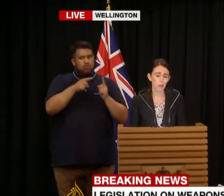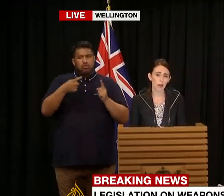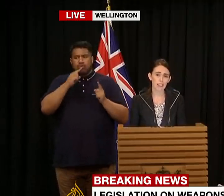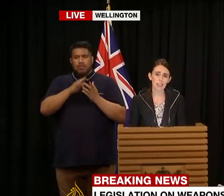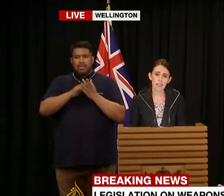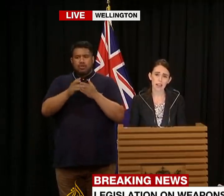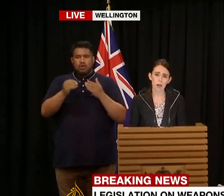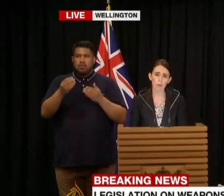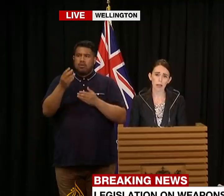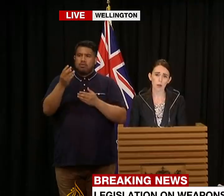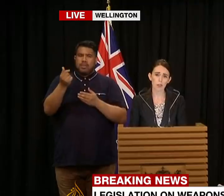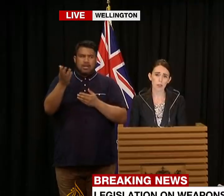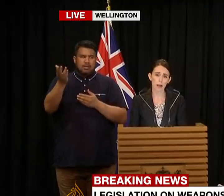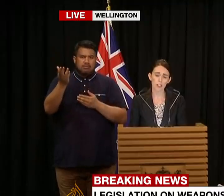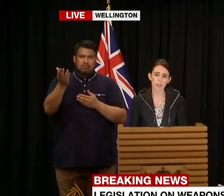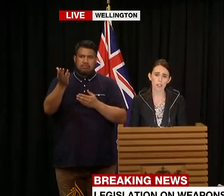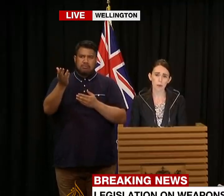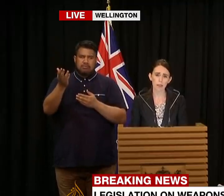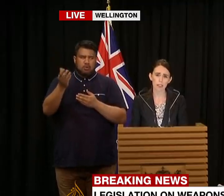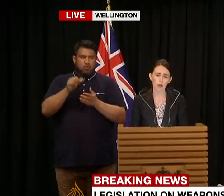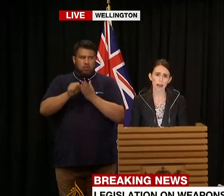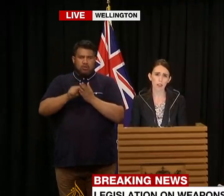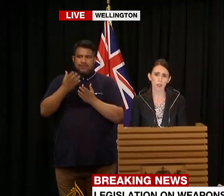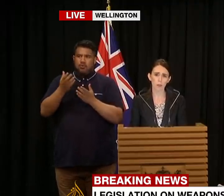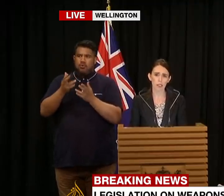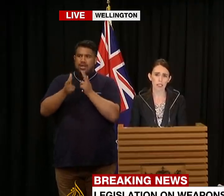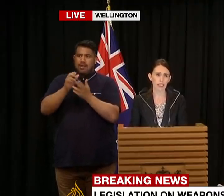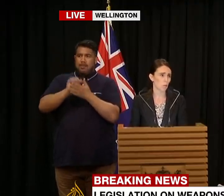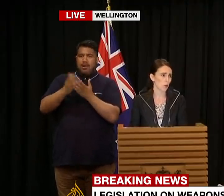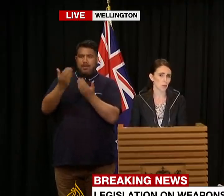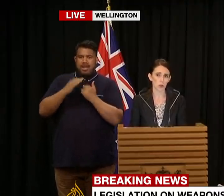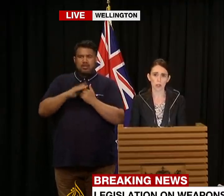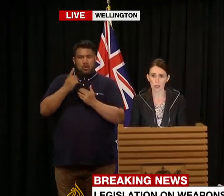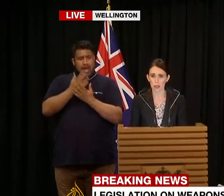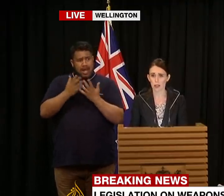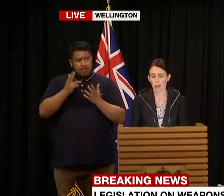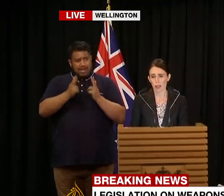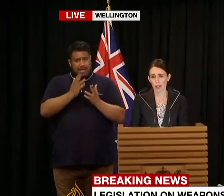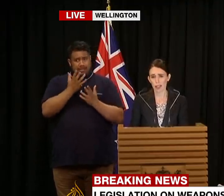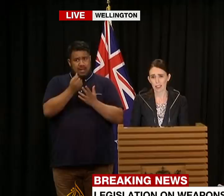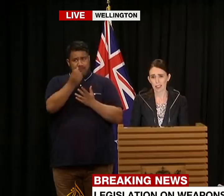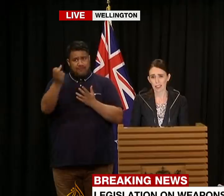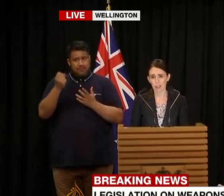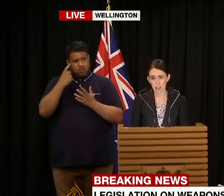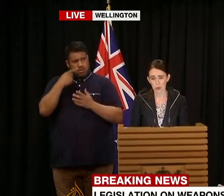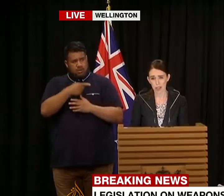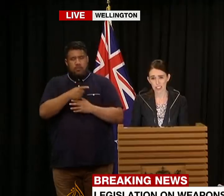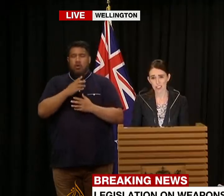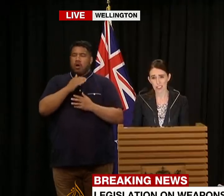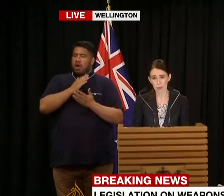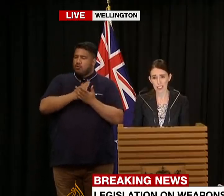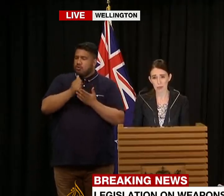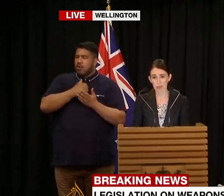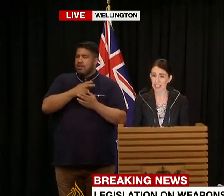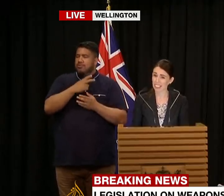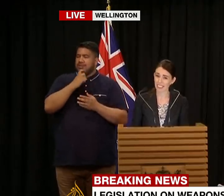course, varying prices across a range of these weapons. So I haven't got a precise number. I'm sure that the officials have had